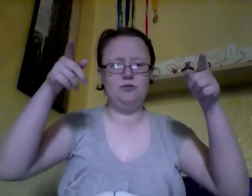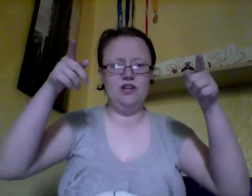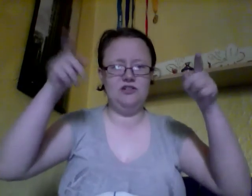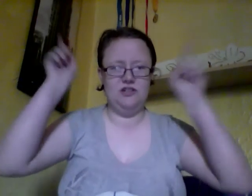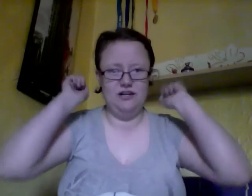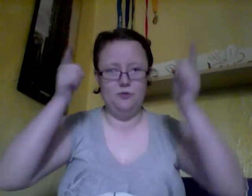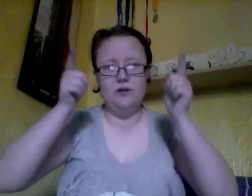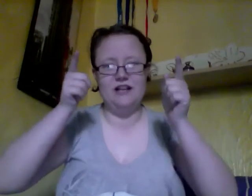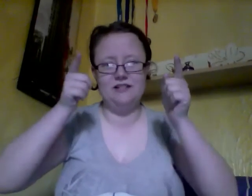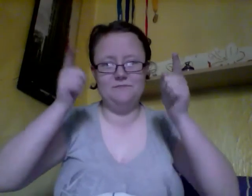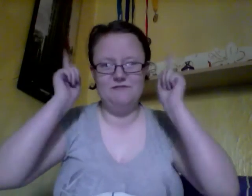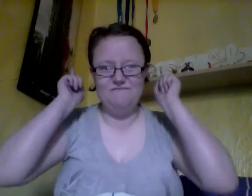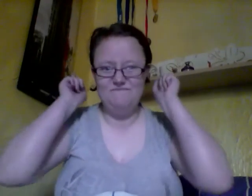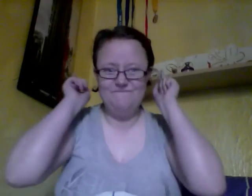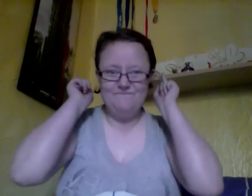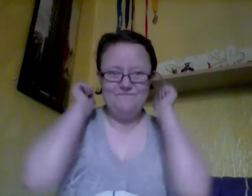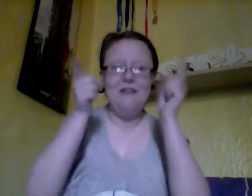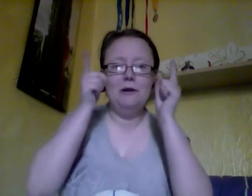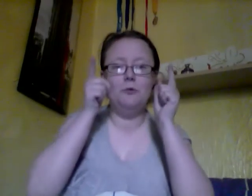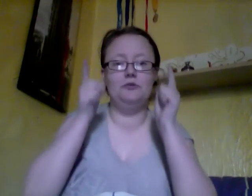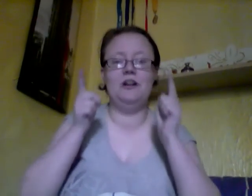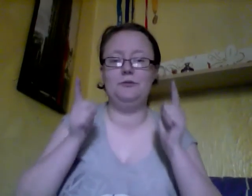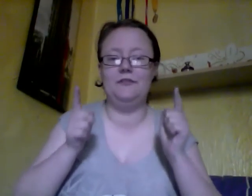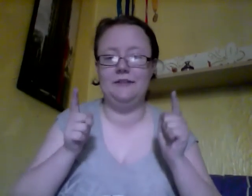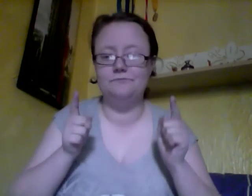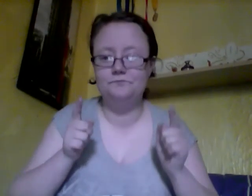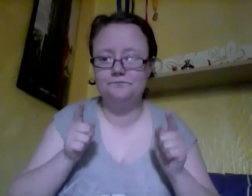Misquotation, I know it is, but very close to the actual thing.